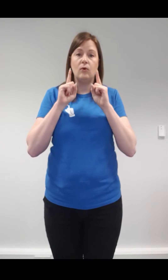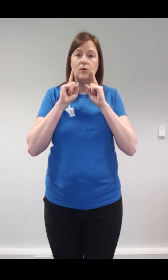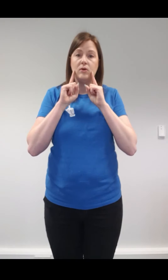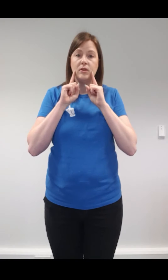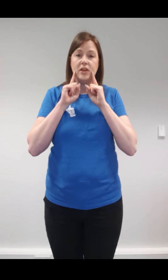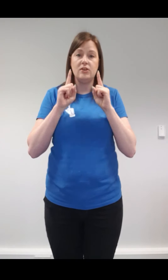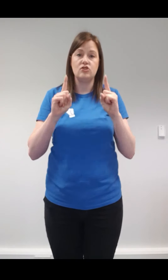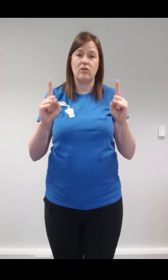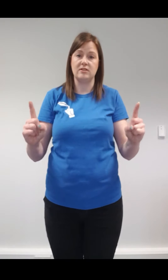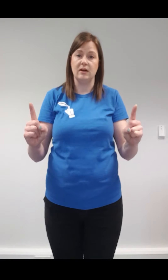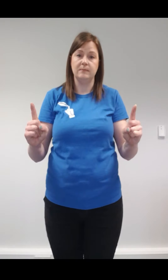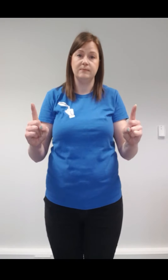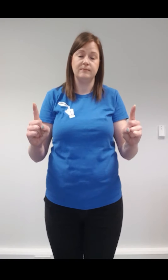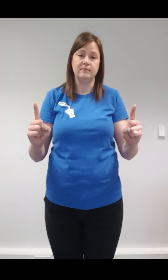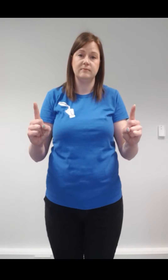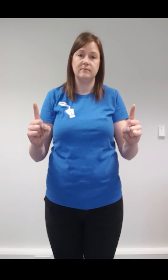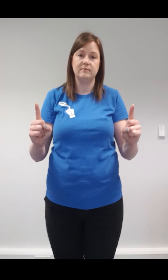or instructor.